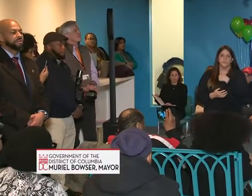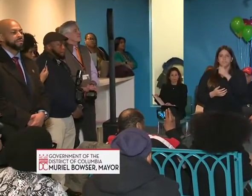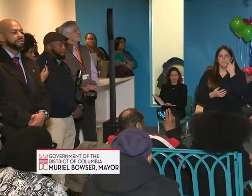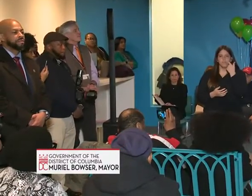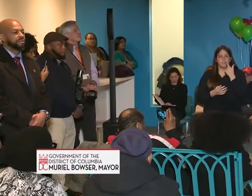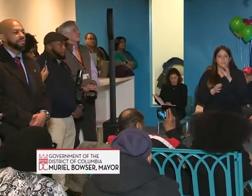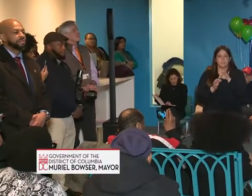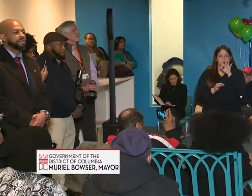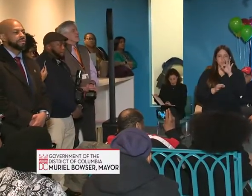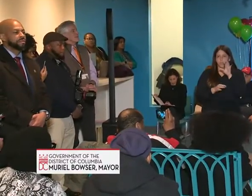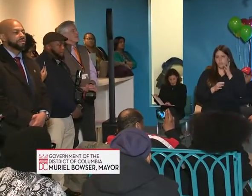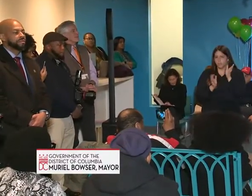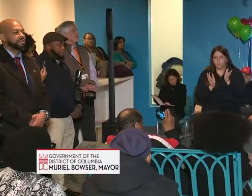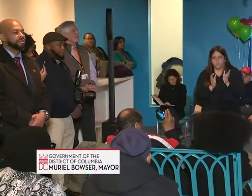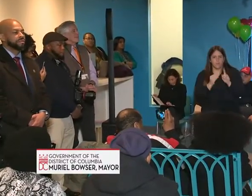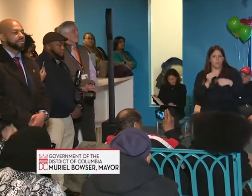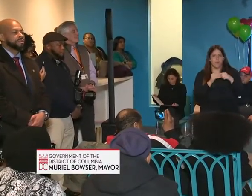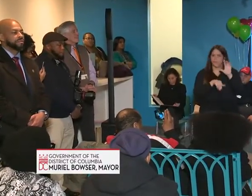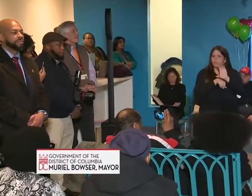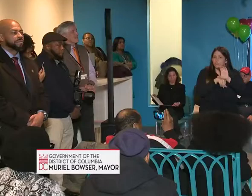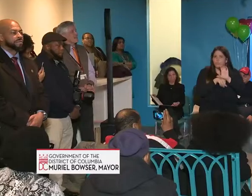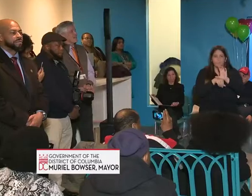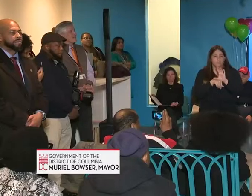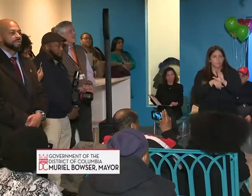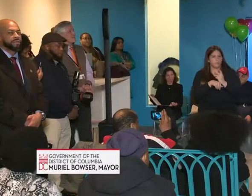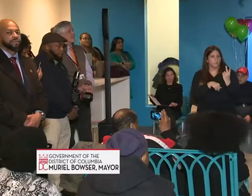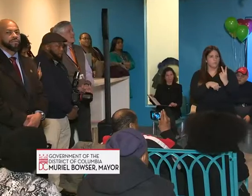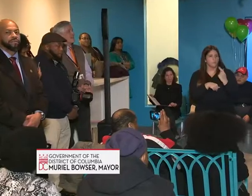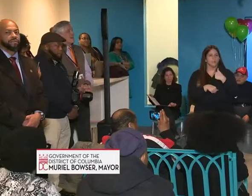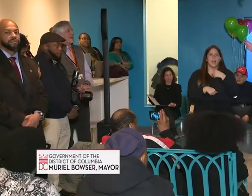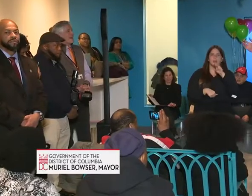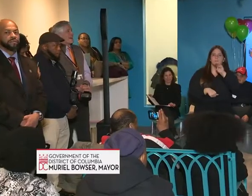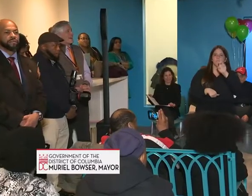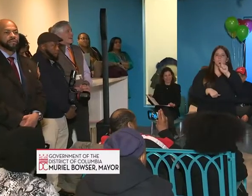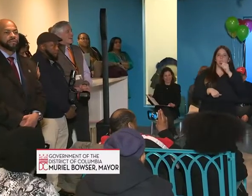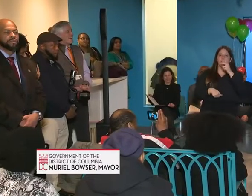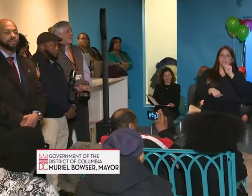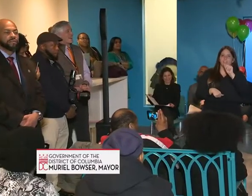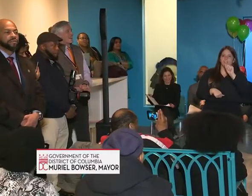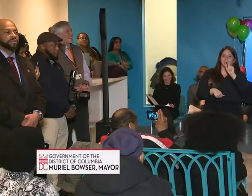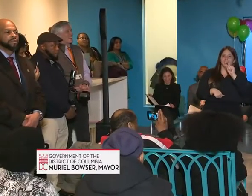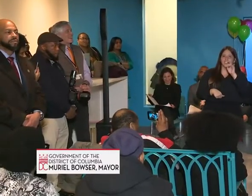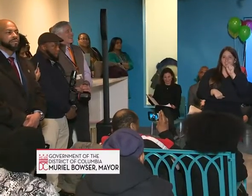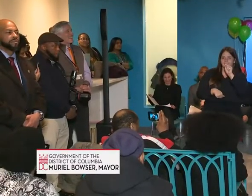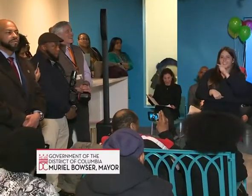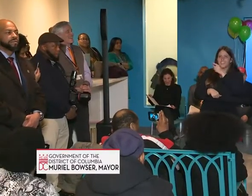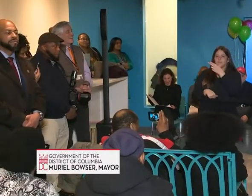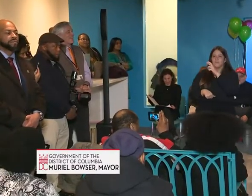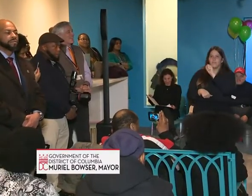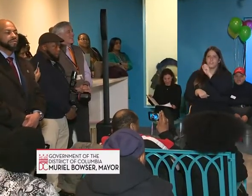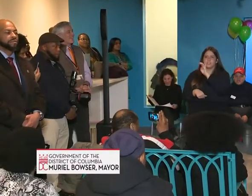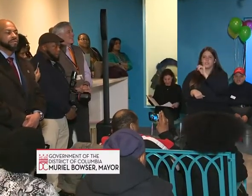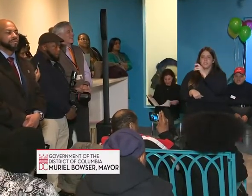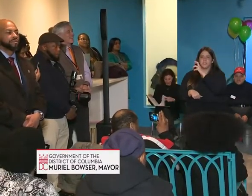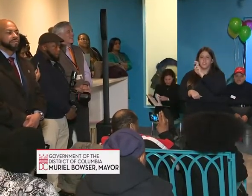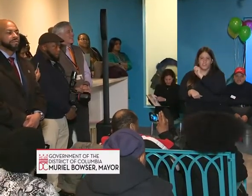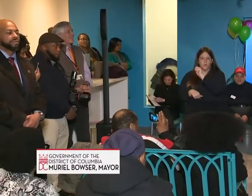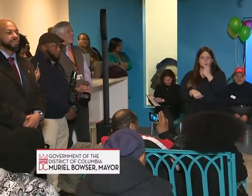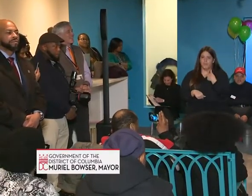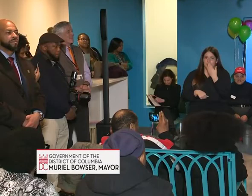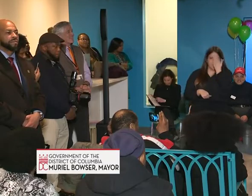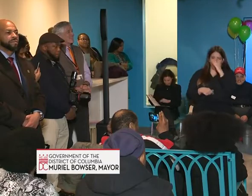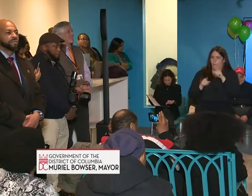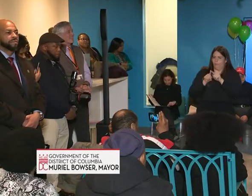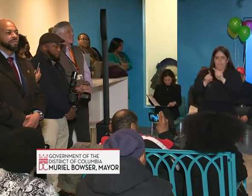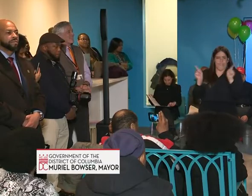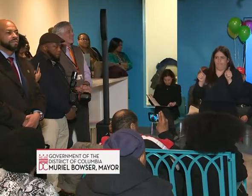spirited conversation about churches as we were waiting. I'm a Methodist. He's a Presbyterian. And as we said, we can't really tell the difference between